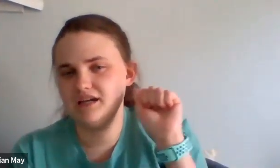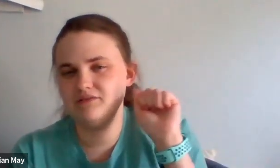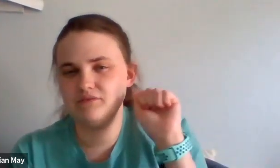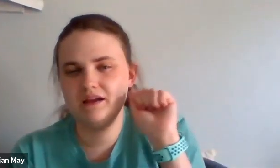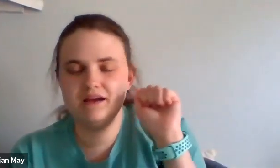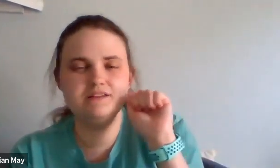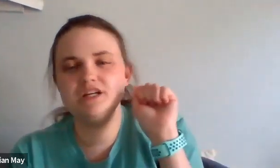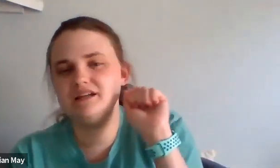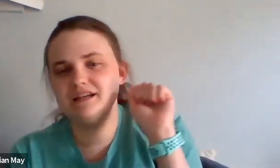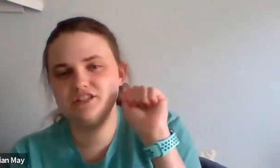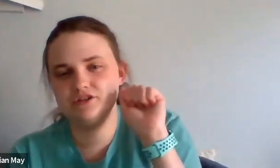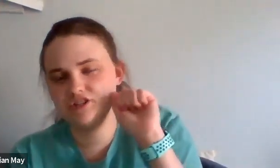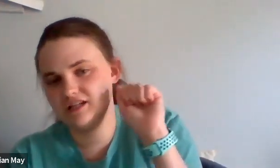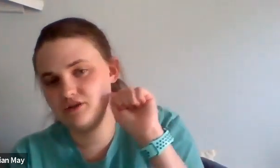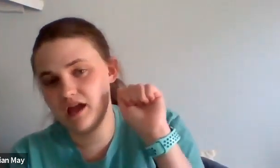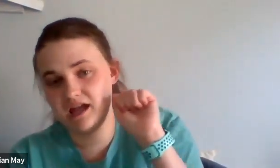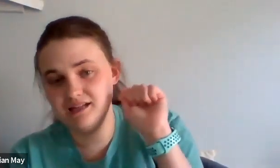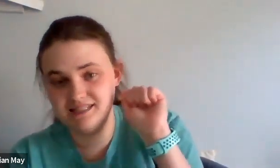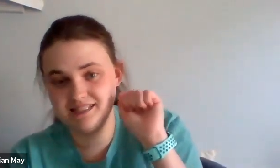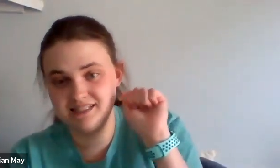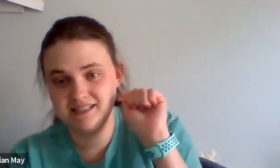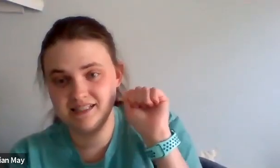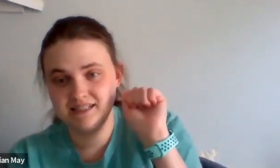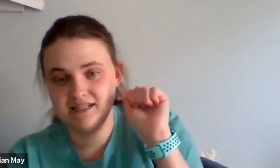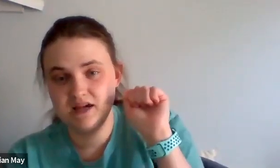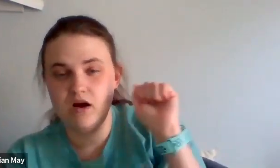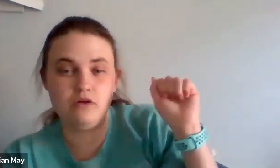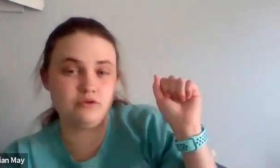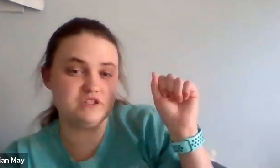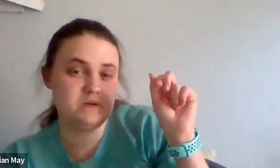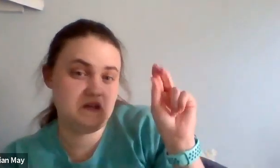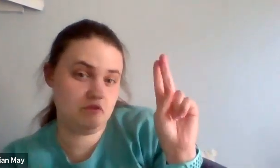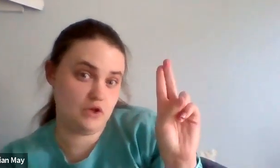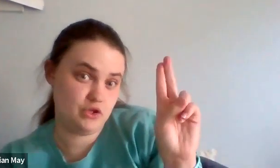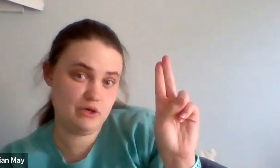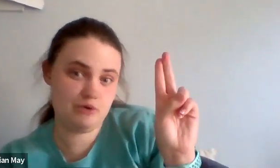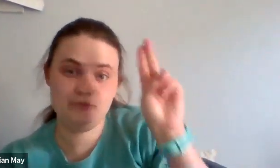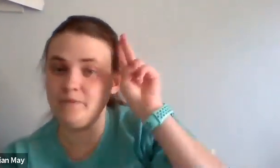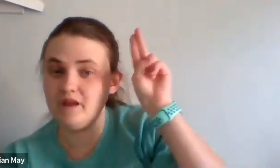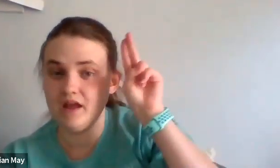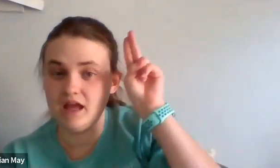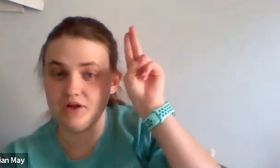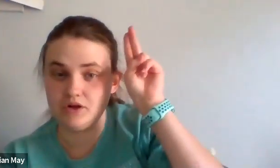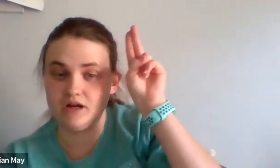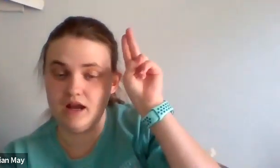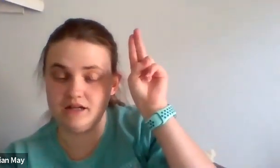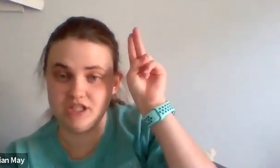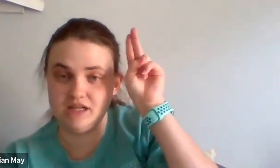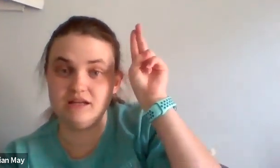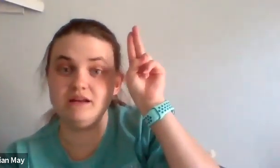it next to your chin. So aunt. Uncle's going to be the U, and you're going to kind of shake it next